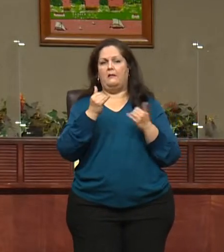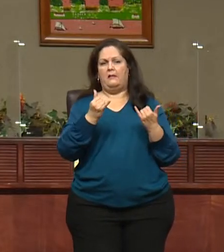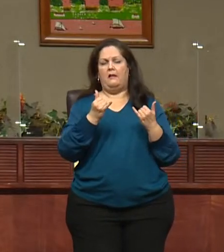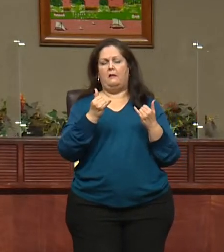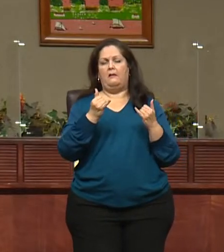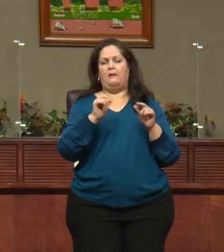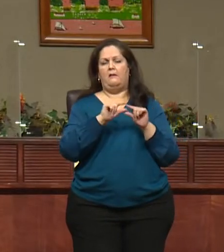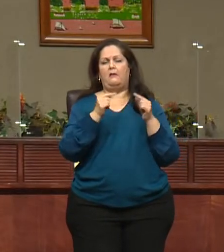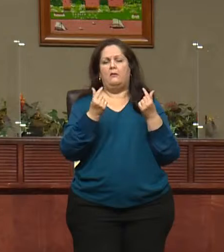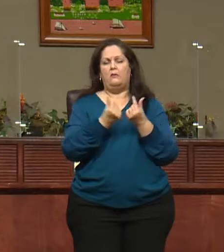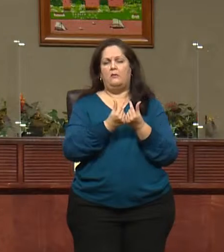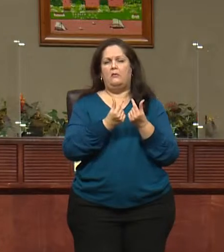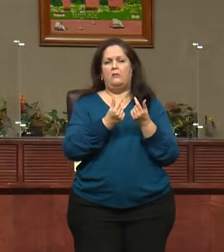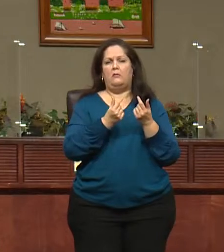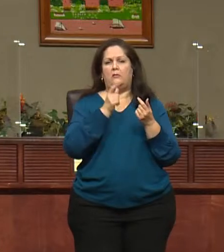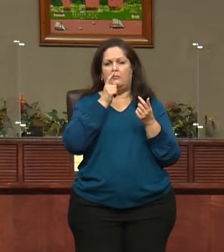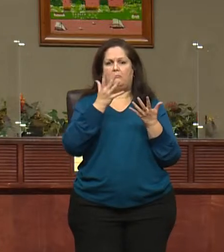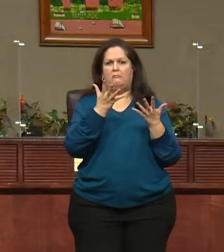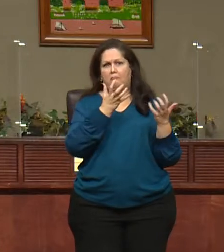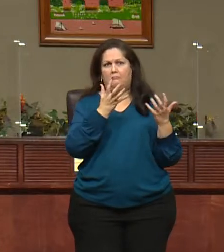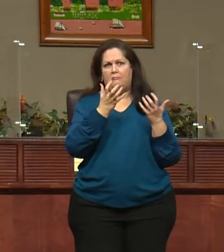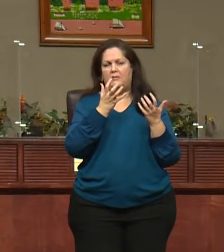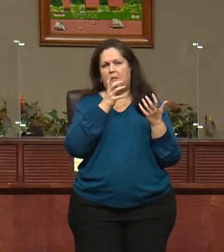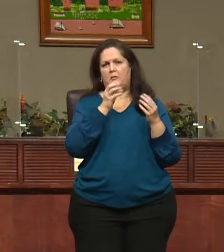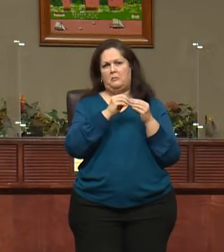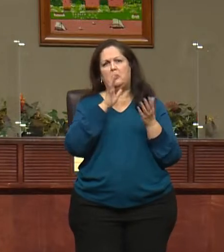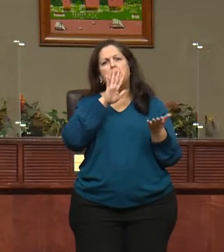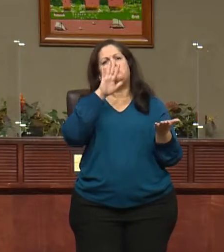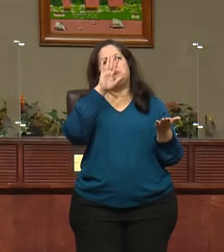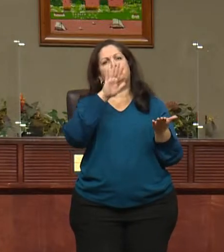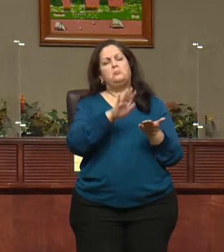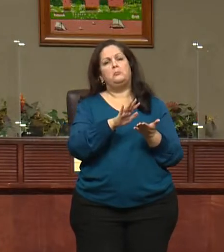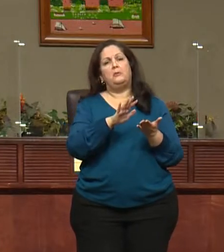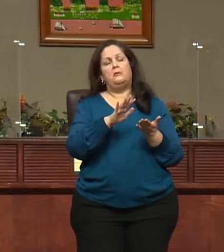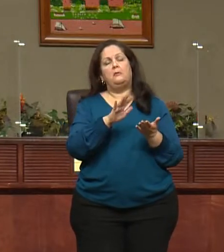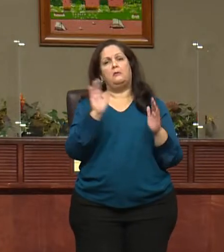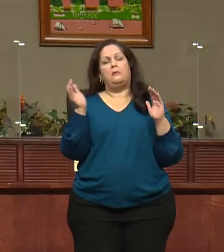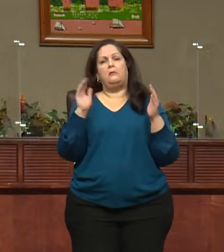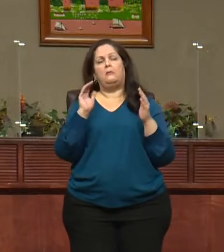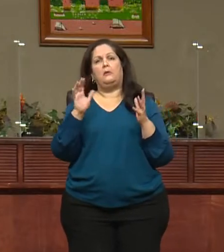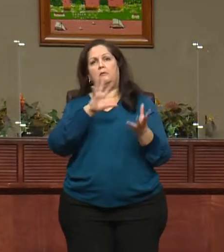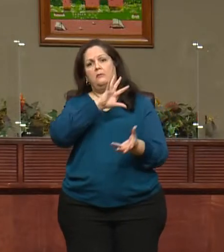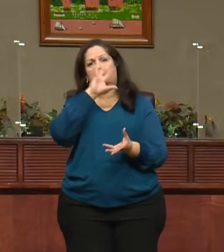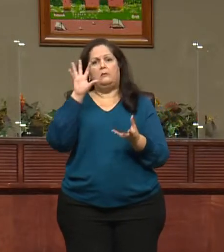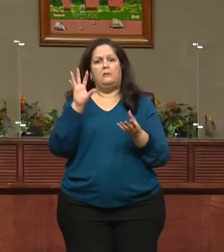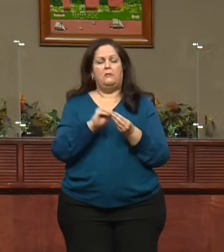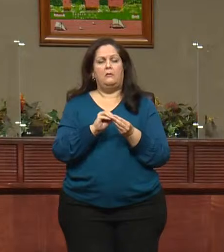that in terms of the total demand of with all